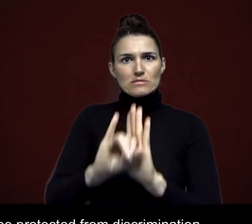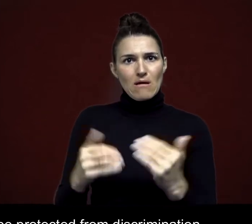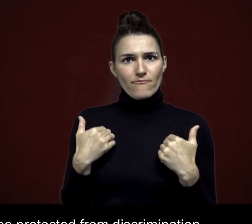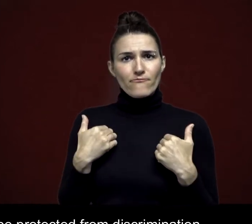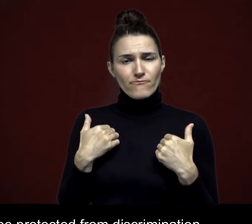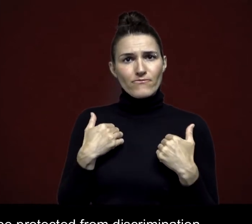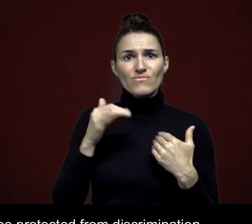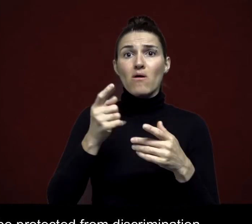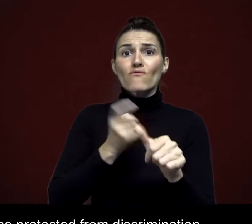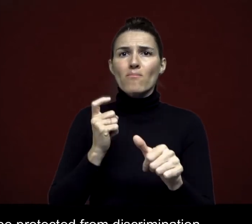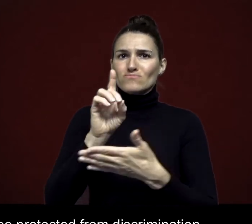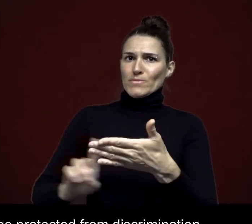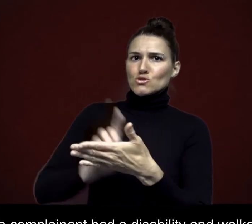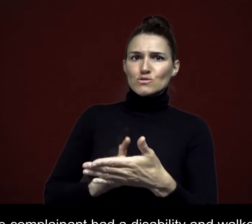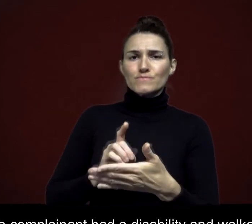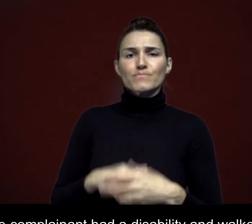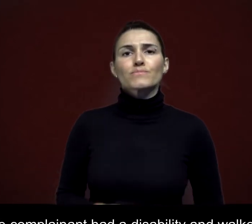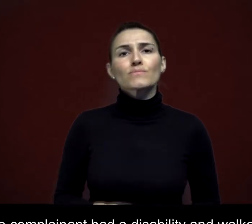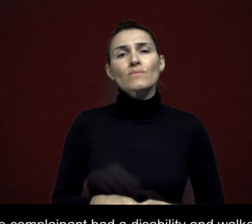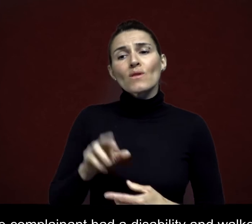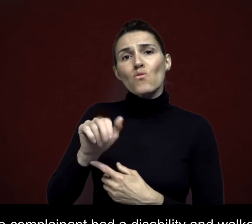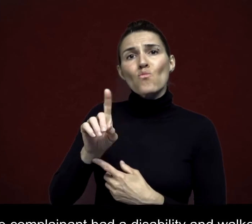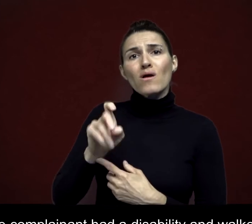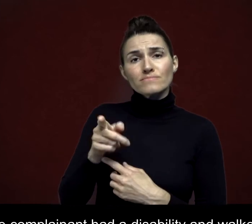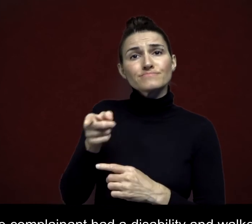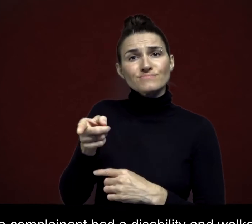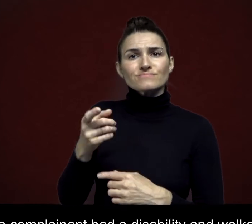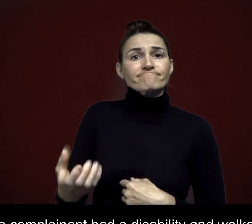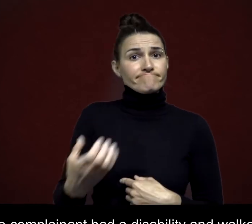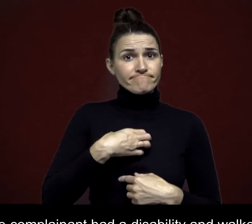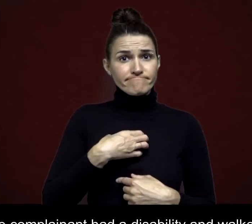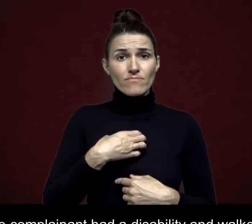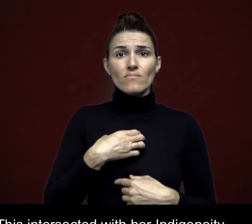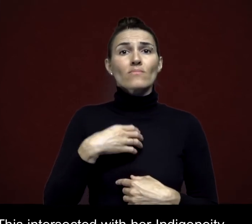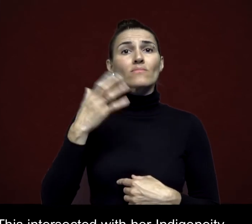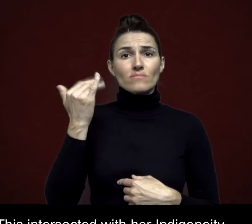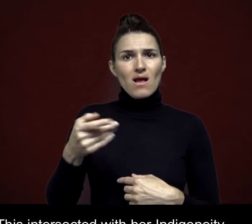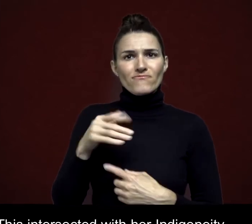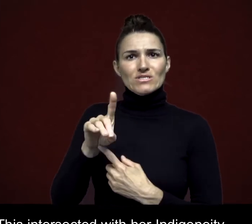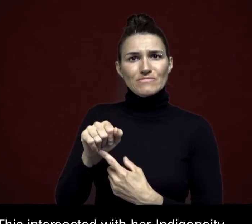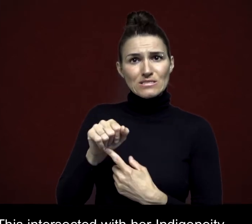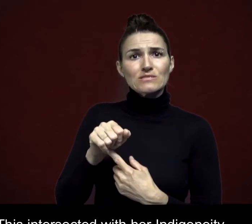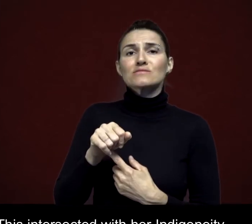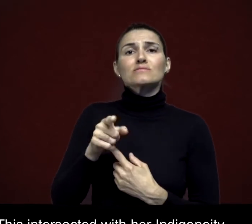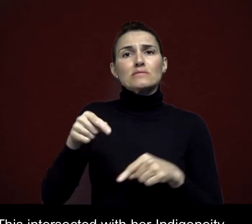from discrimination. In Raddick, the complainant had a disability and walked with a limp. This intersected